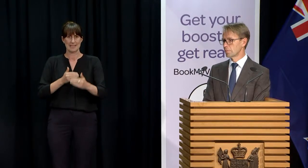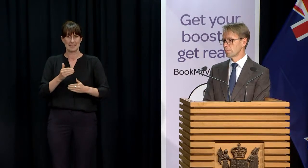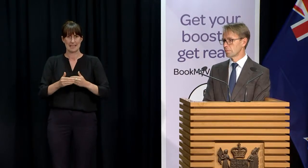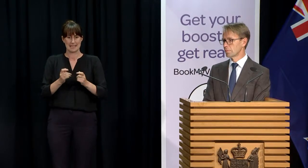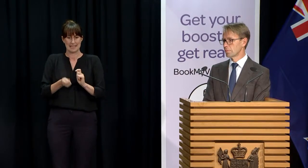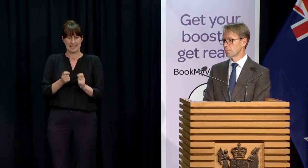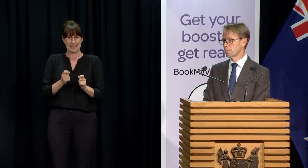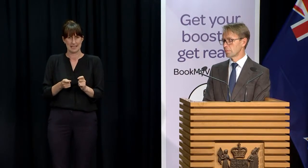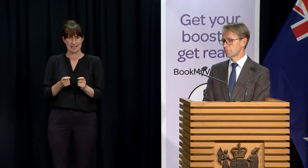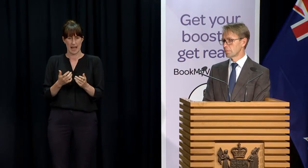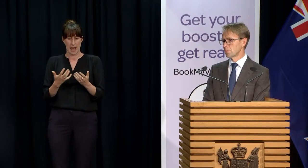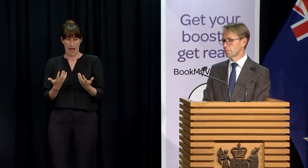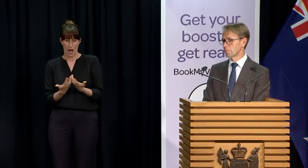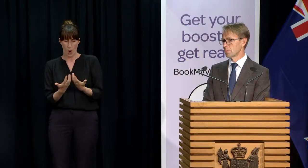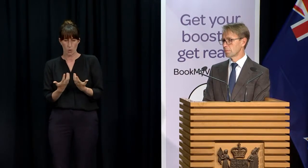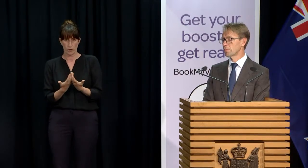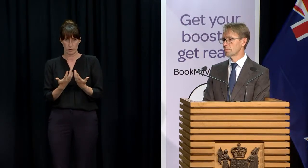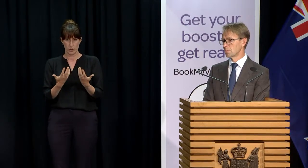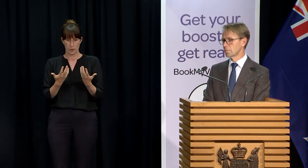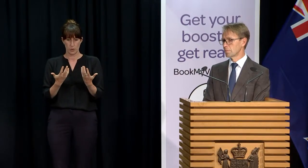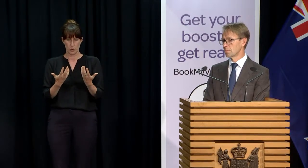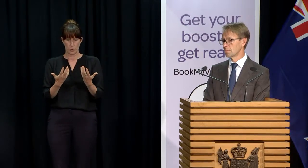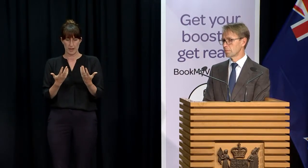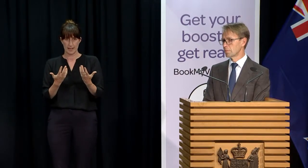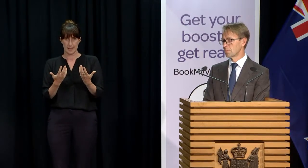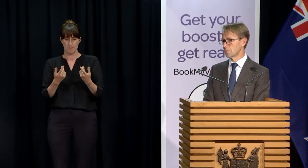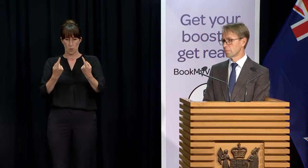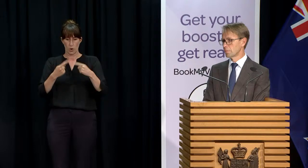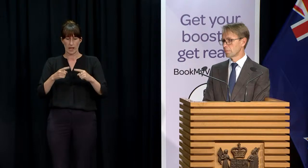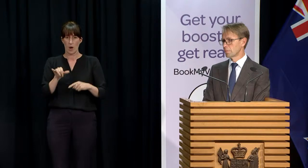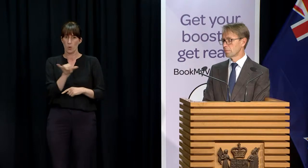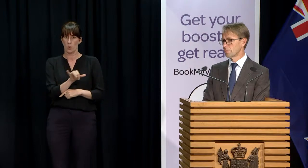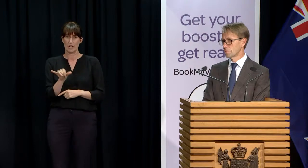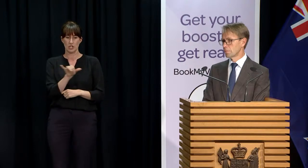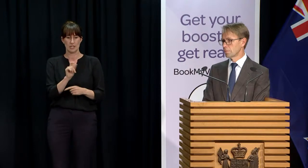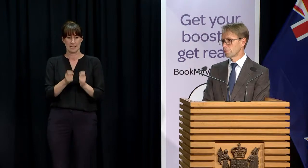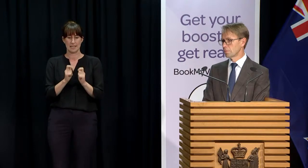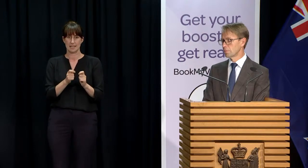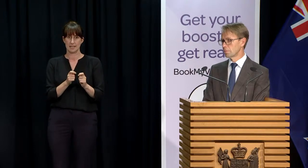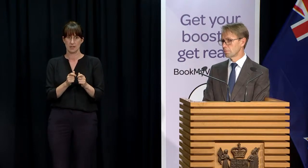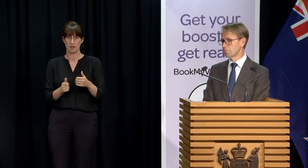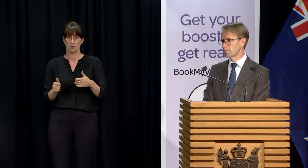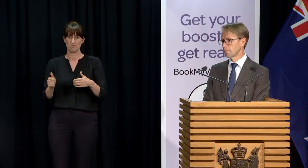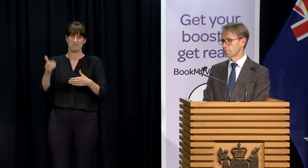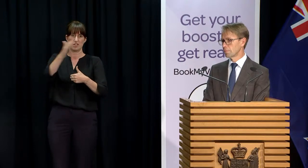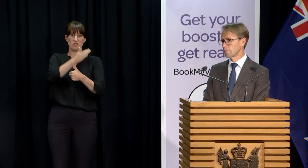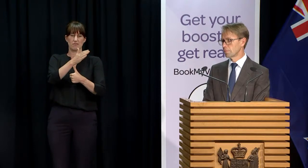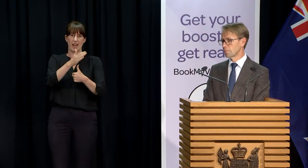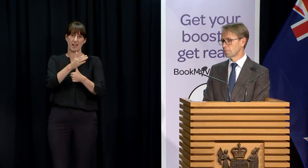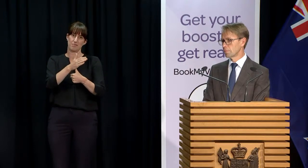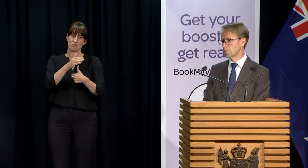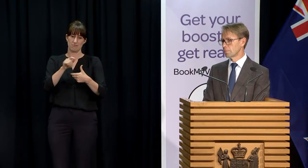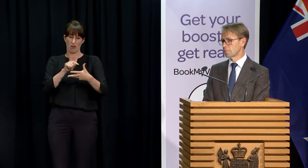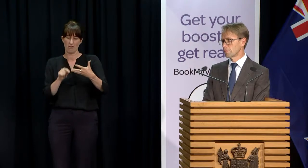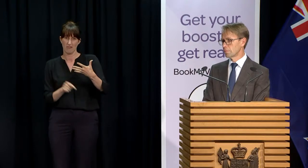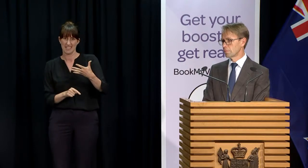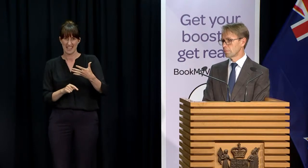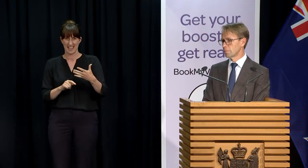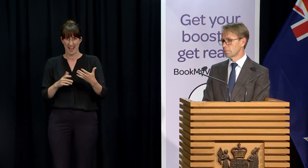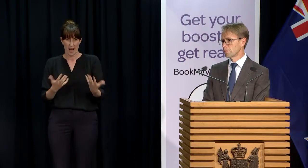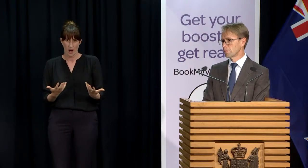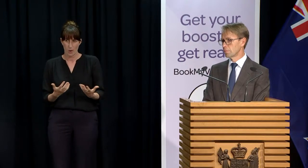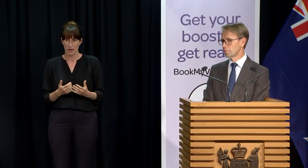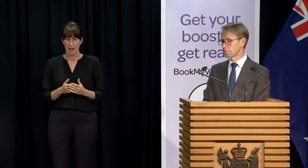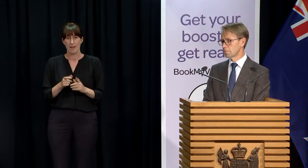same cancer diagnosis, for example. And they've said that it will be a bit of a struggle to meet those figures